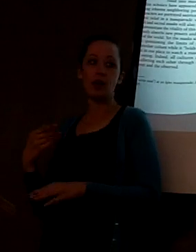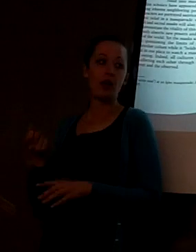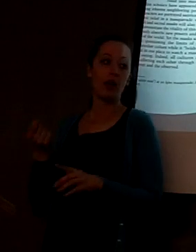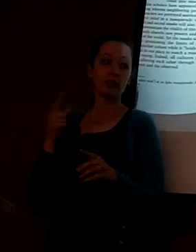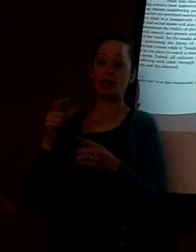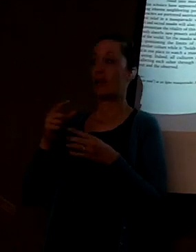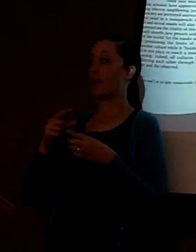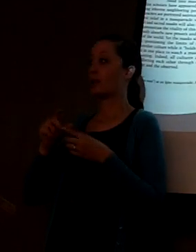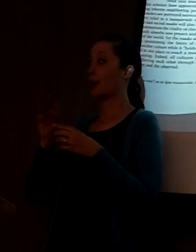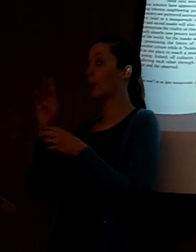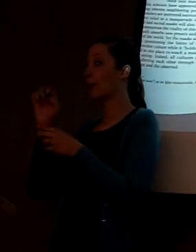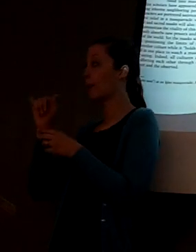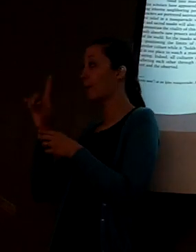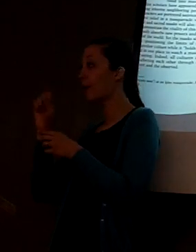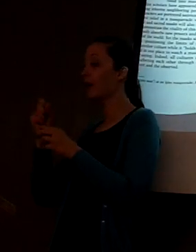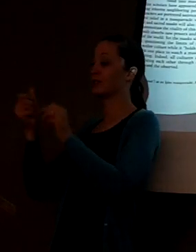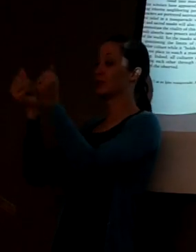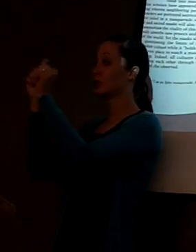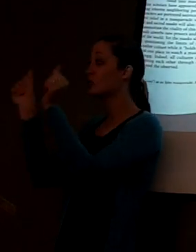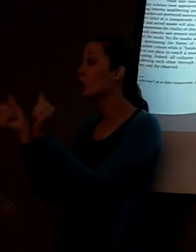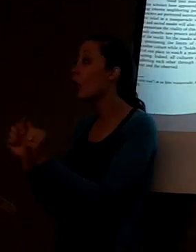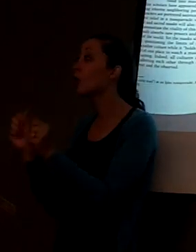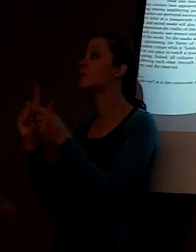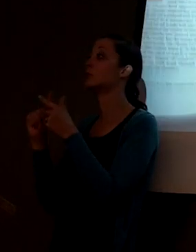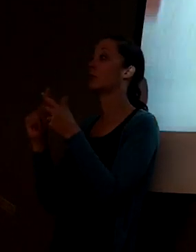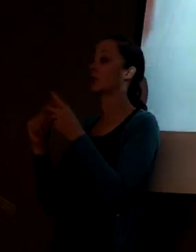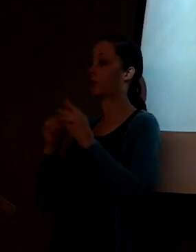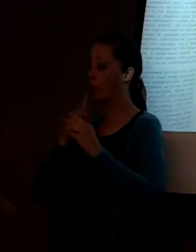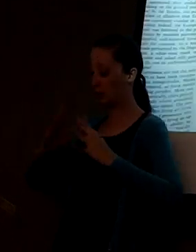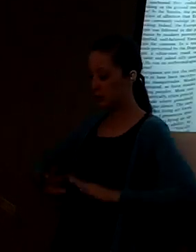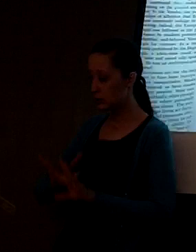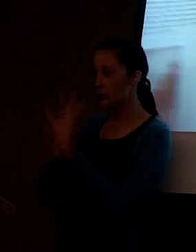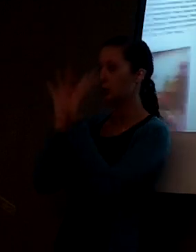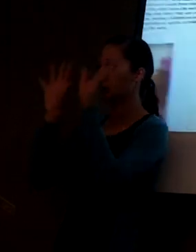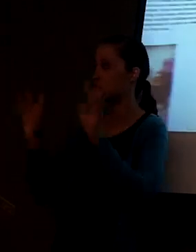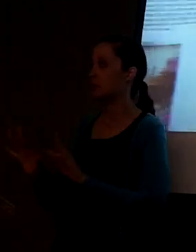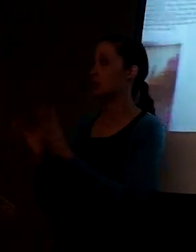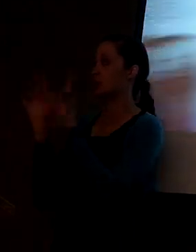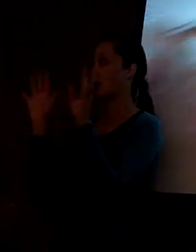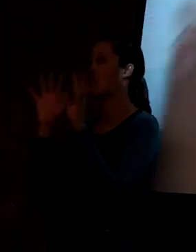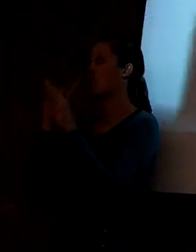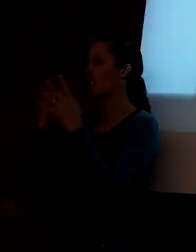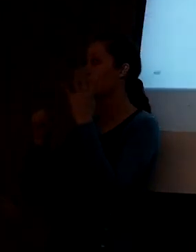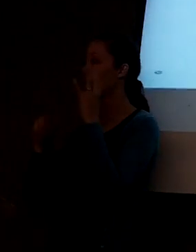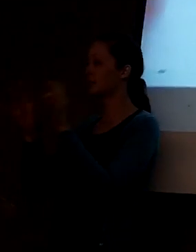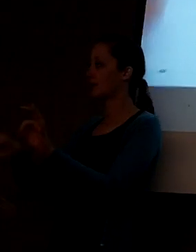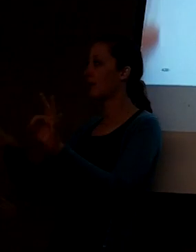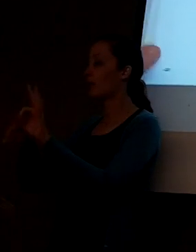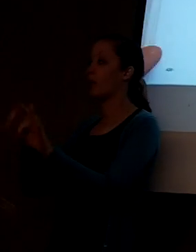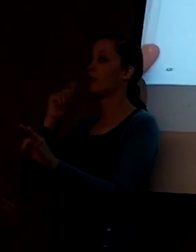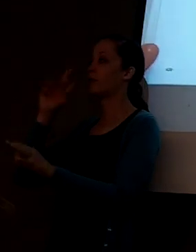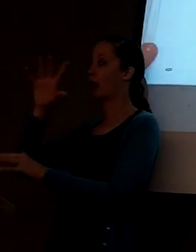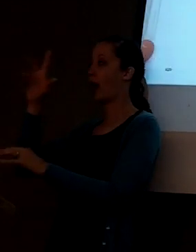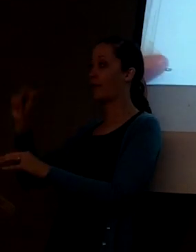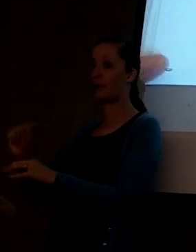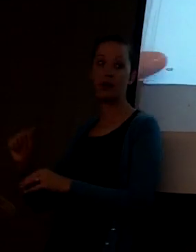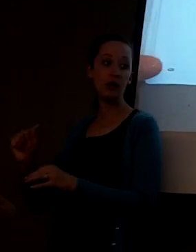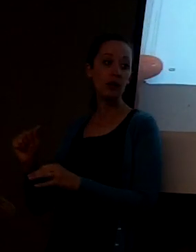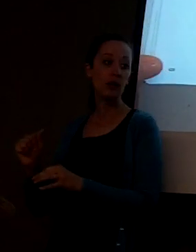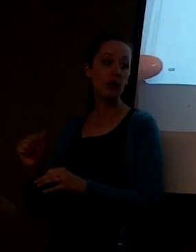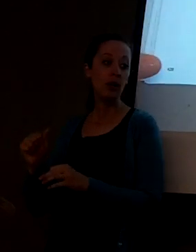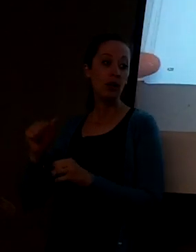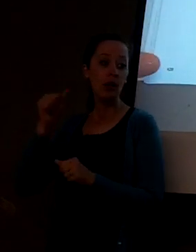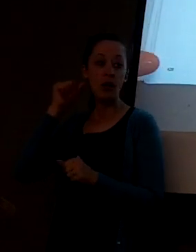are important, the sculpture pieces are important, the ornamentation, and remember that celebration